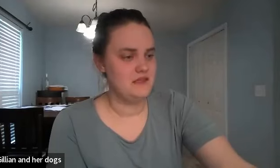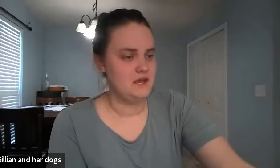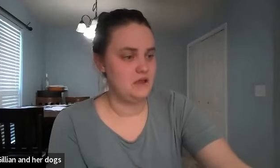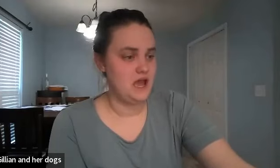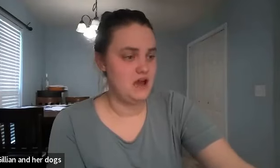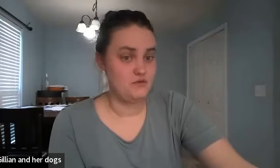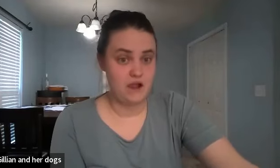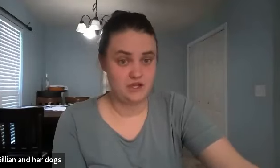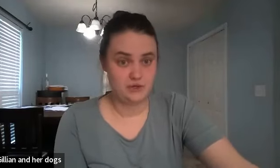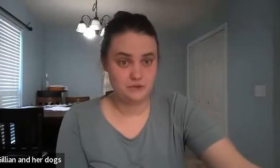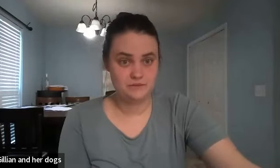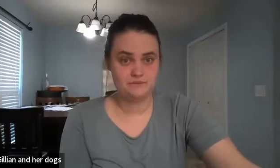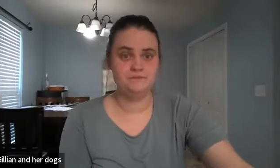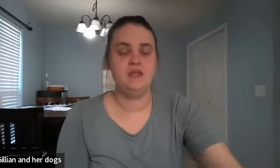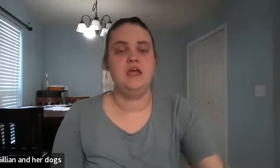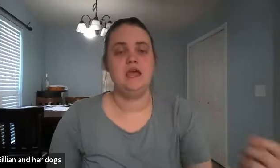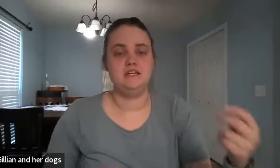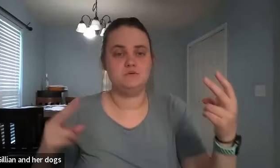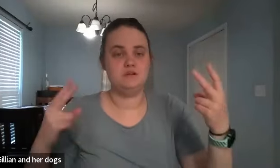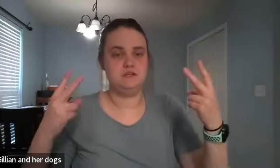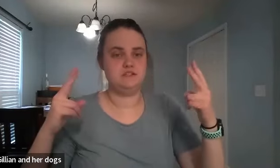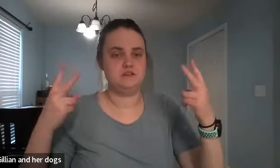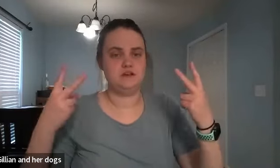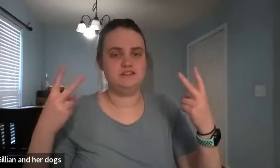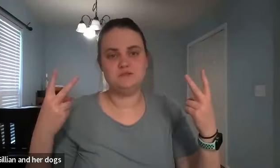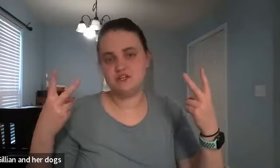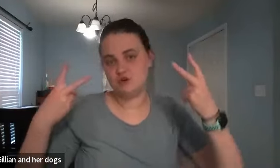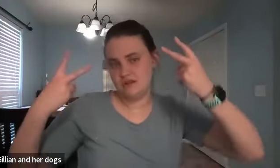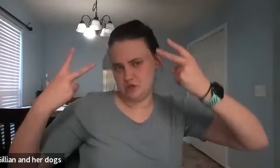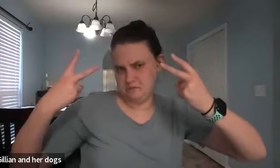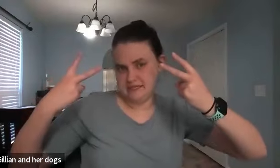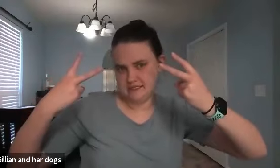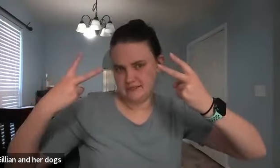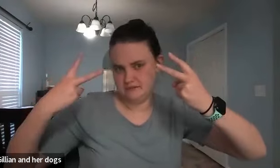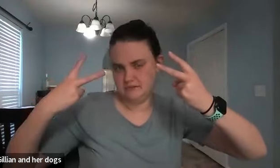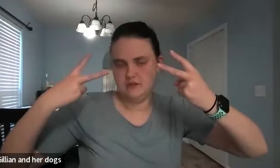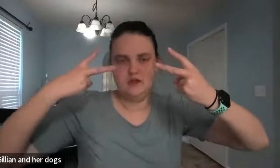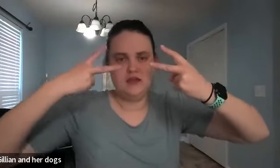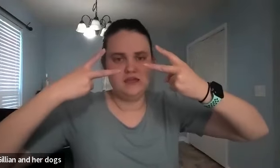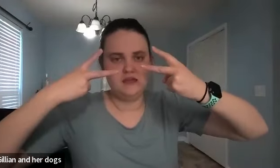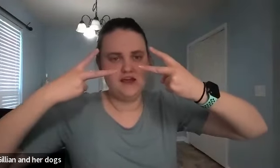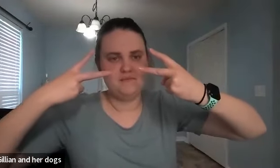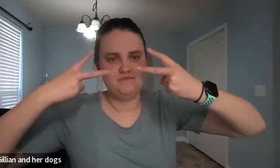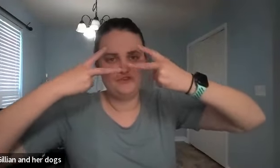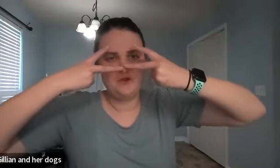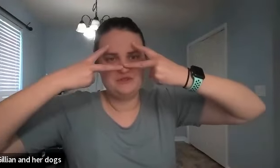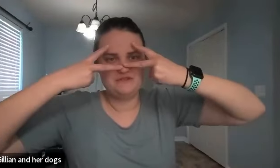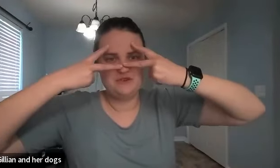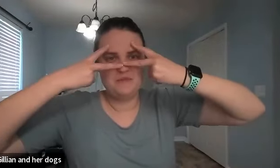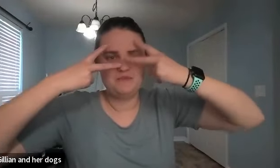Then we have raccoon. And it's going to be, so it's almost like you're going like your piece. And for those, if you remember when we